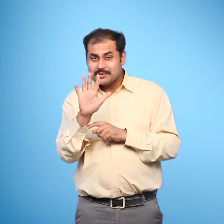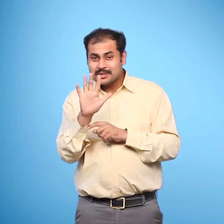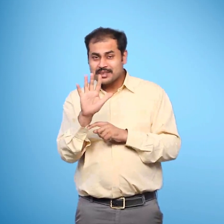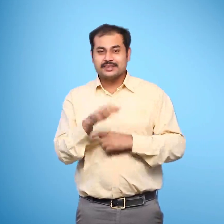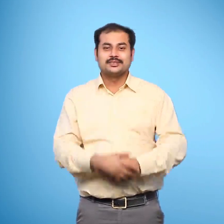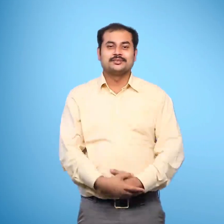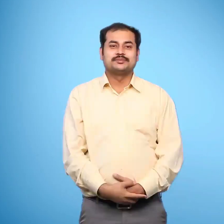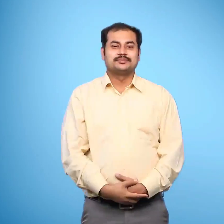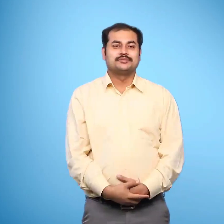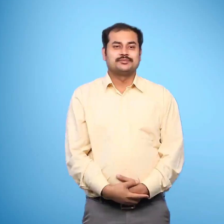5.